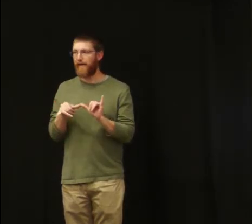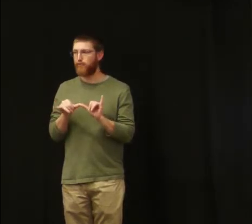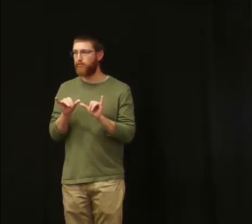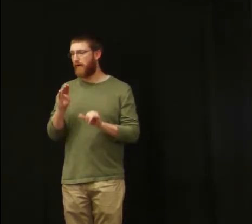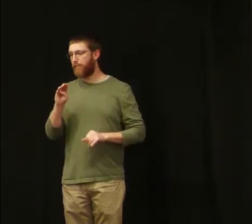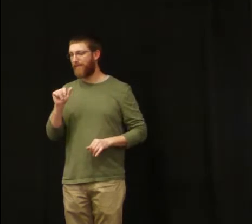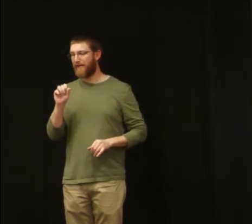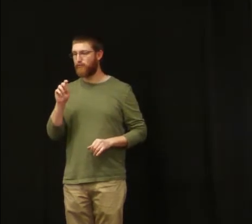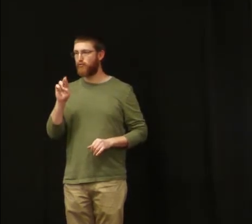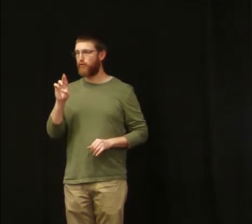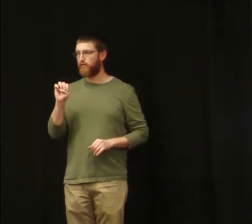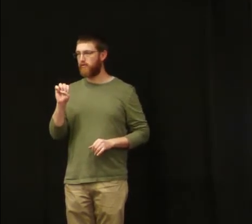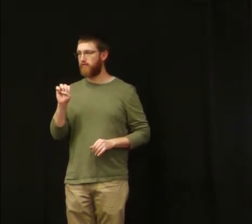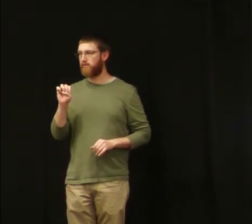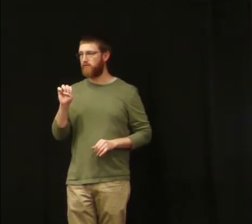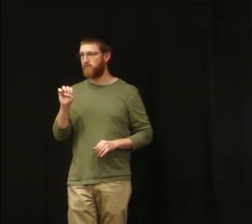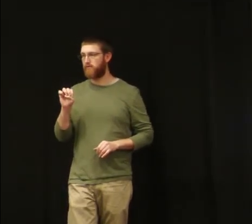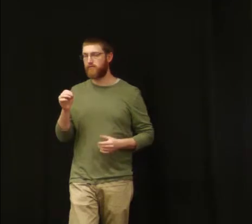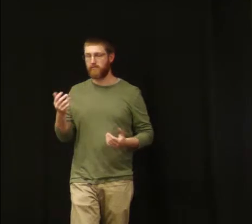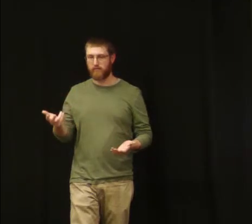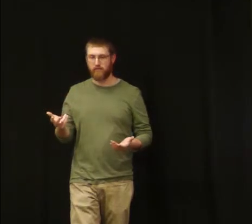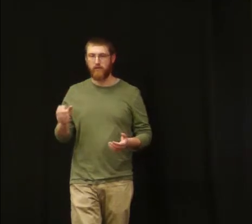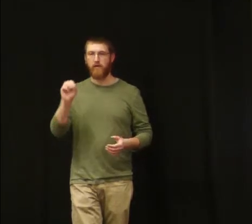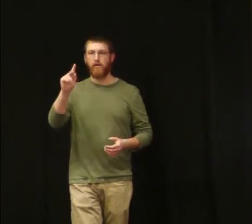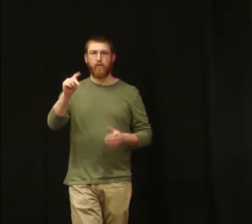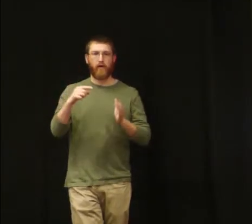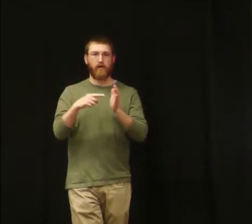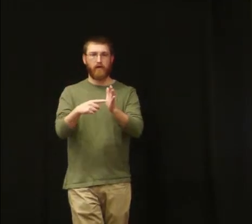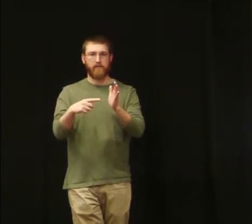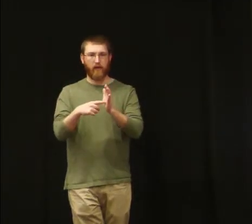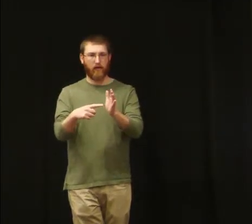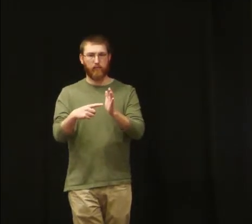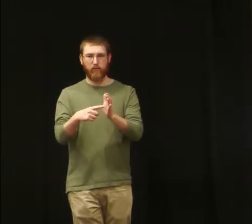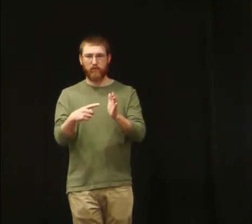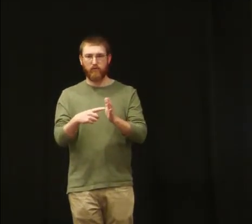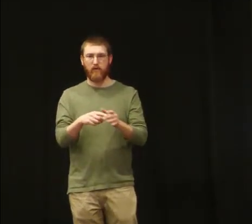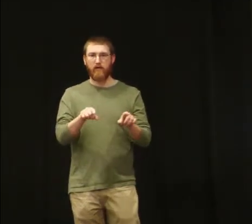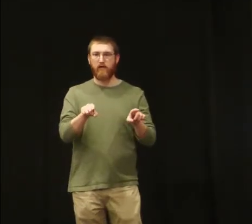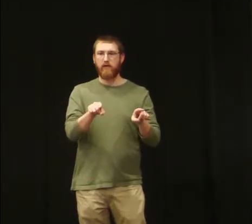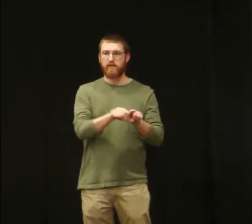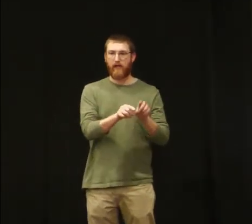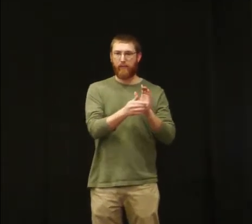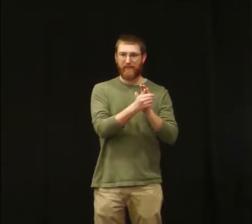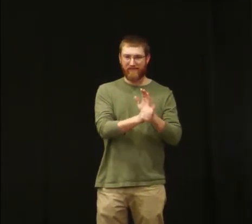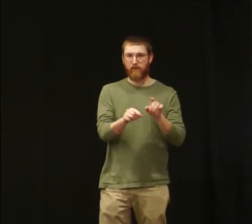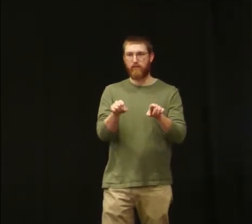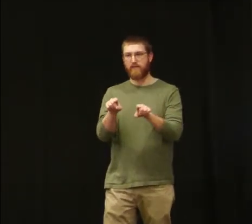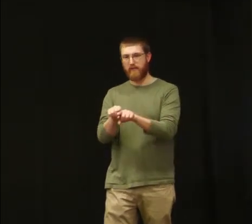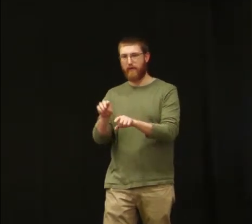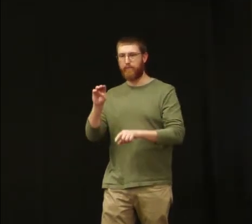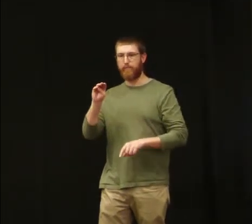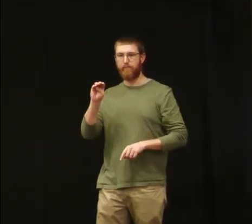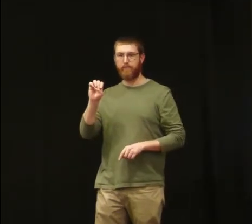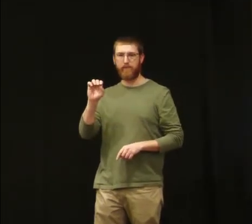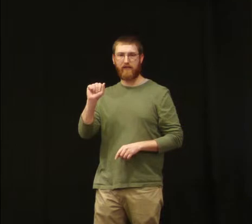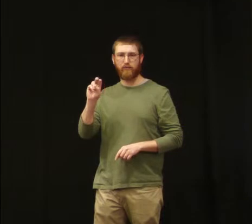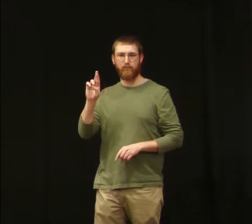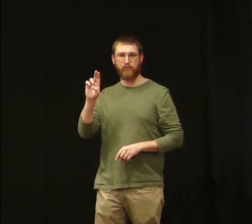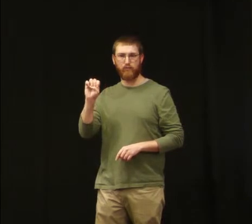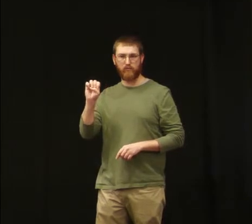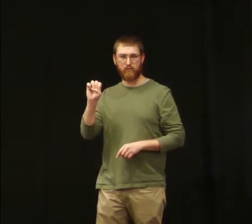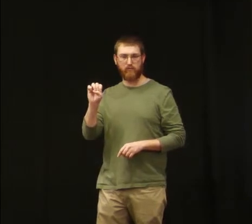measure. Yes, thank you. Okay, now here's the example. And you guys work with a partner to determine which one of these you would